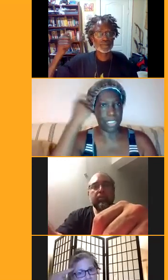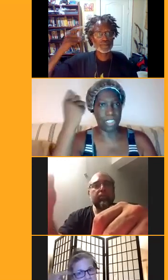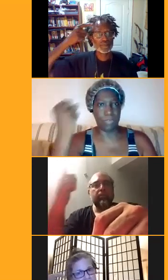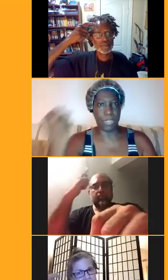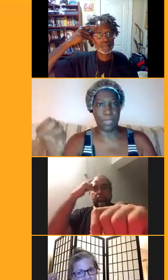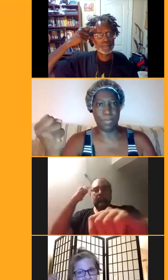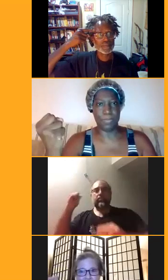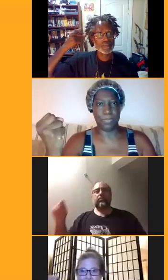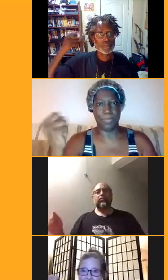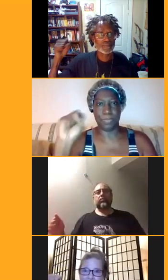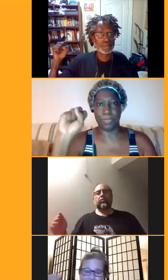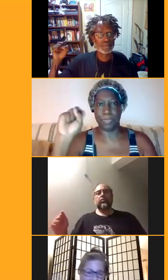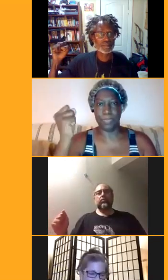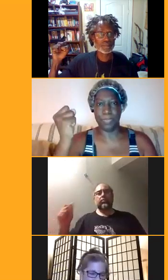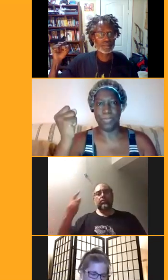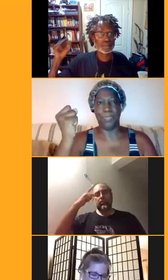Silver.